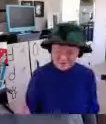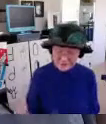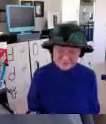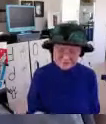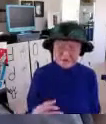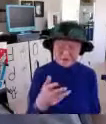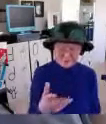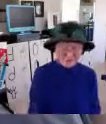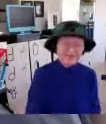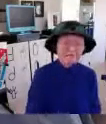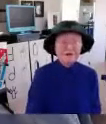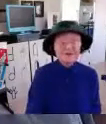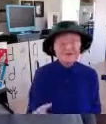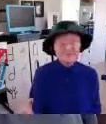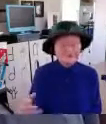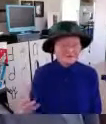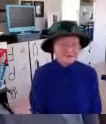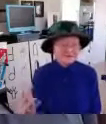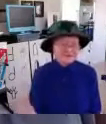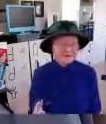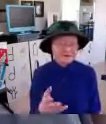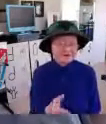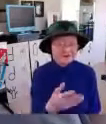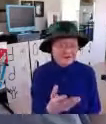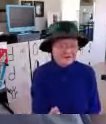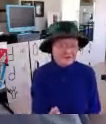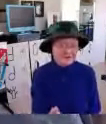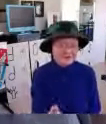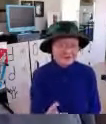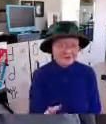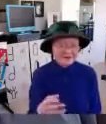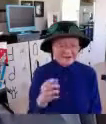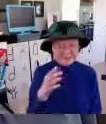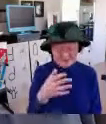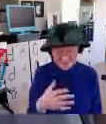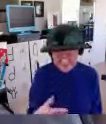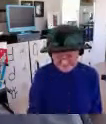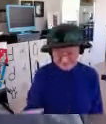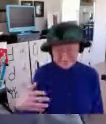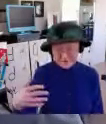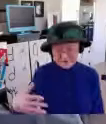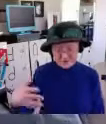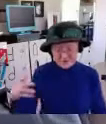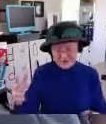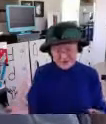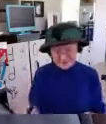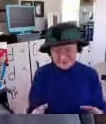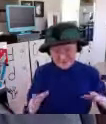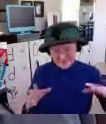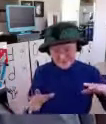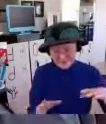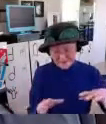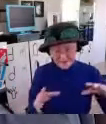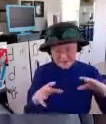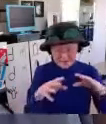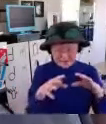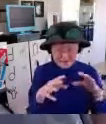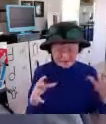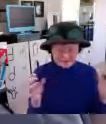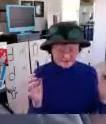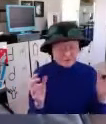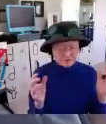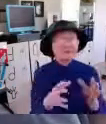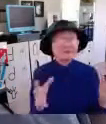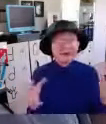learn sign writing by seeing the sign writing right next to it. But then Rachel added a structured